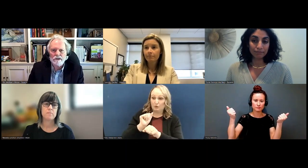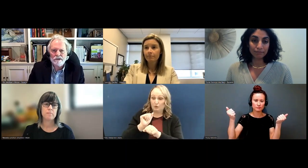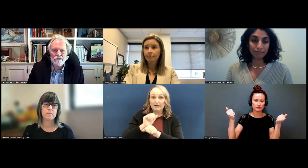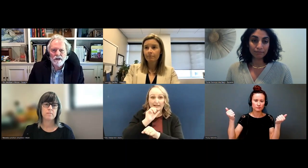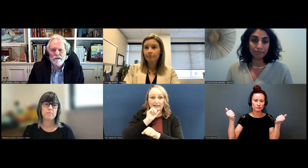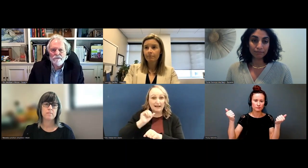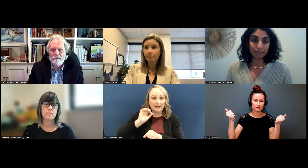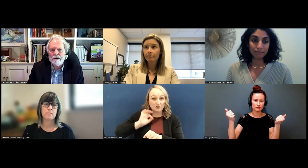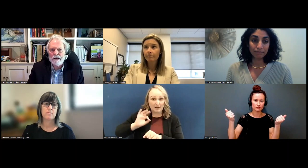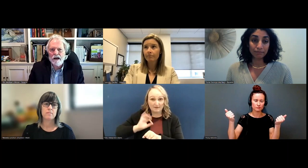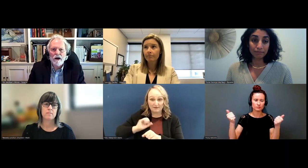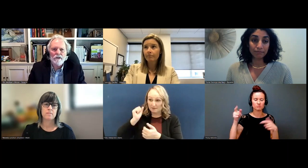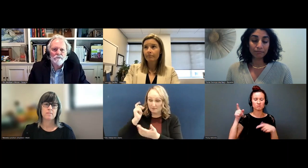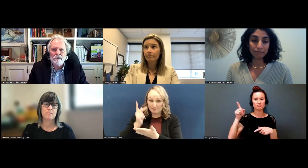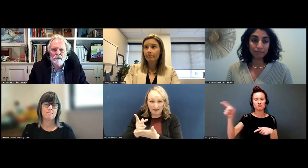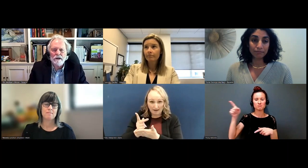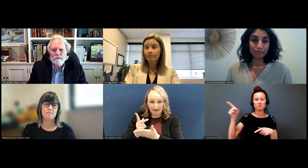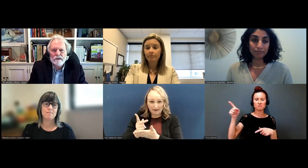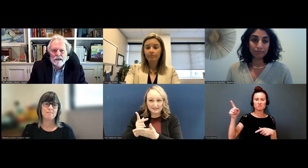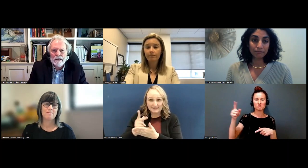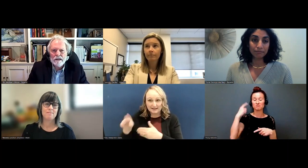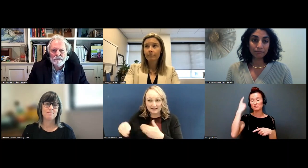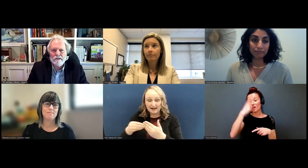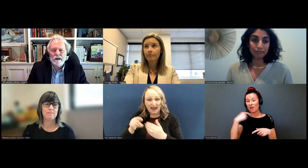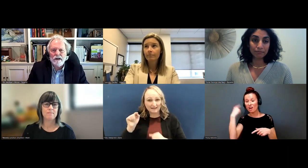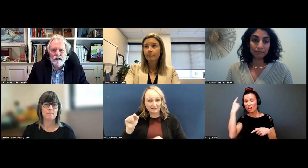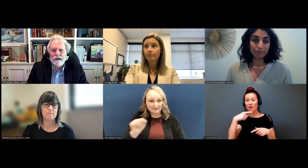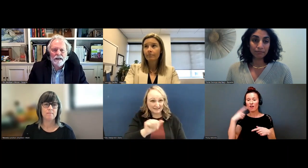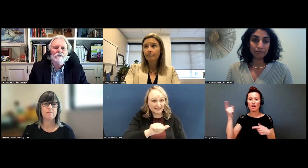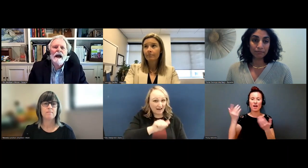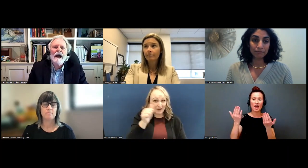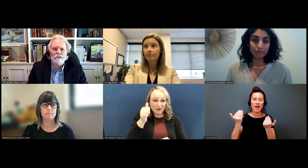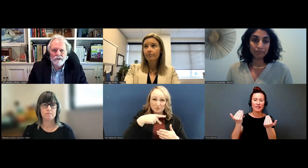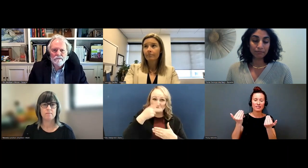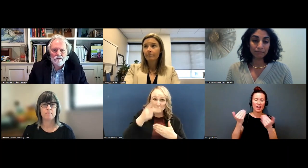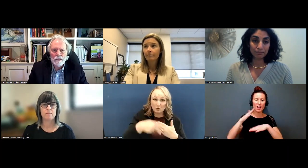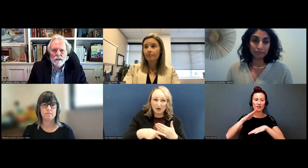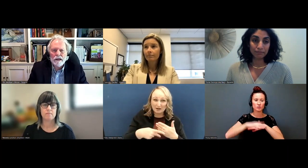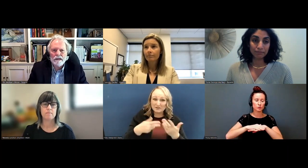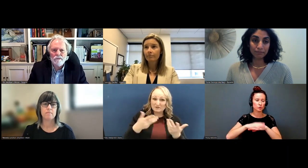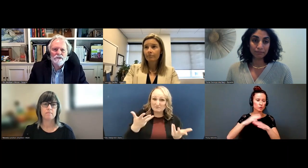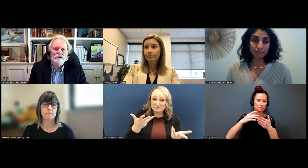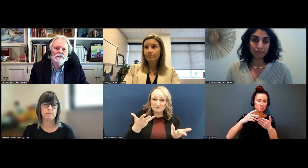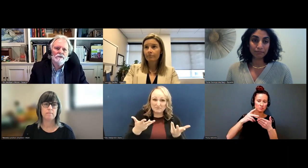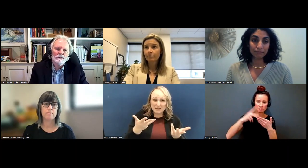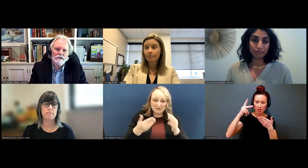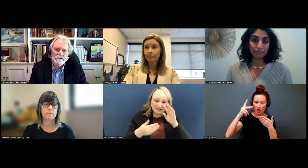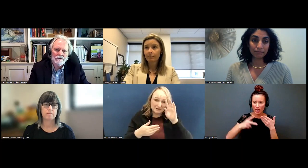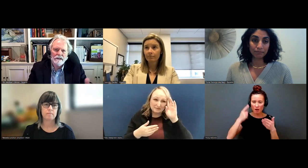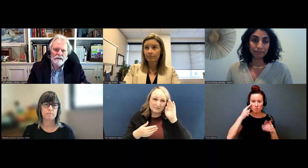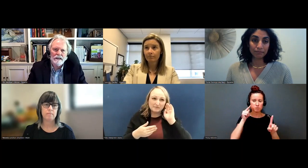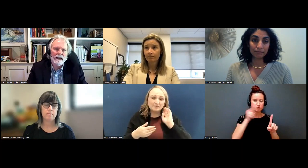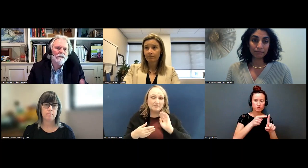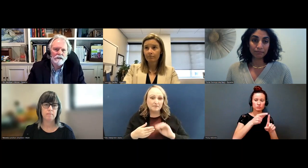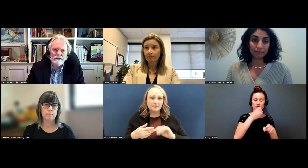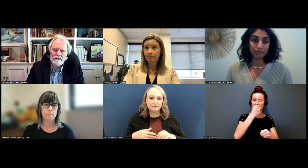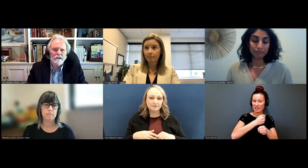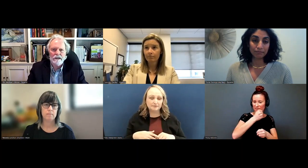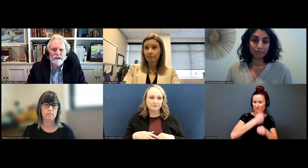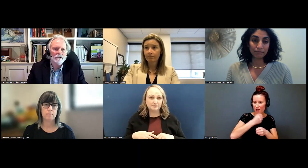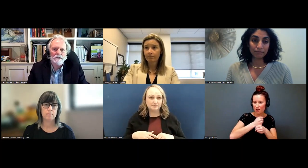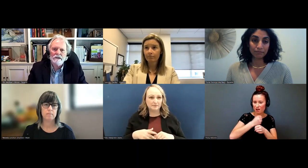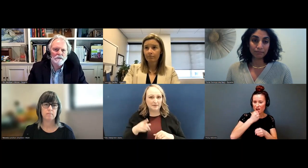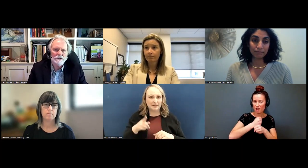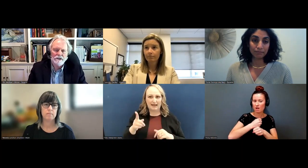then start to figure out how other programs interact with it and what to do in terms of the inequities